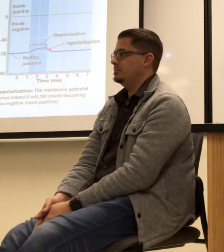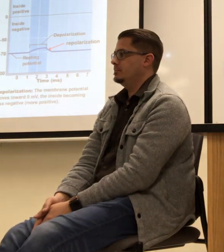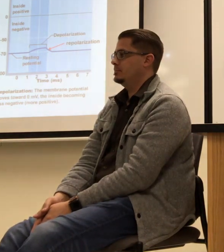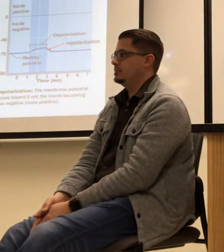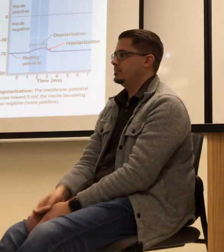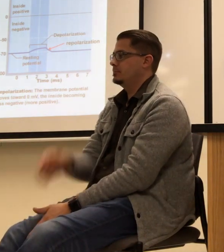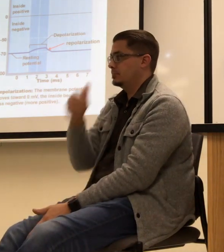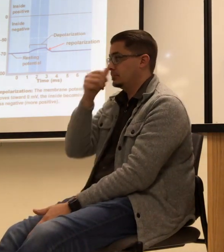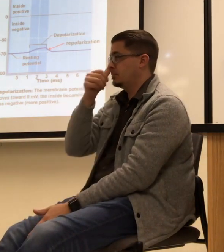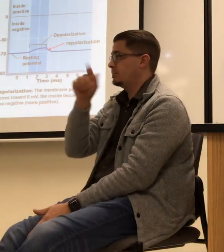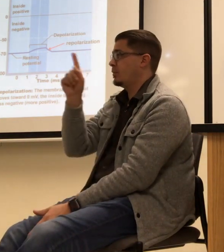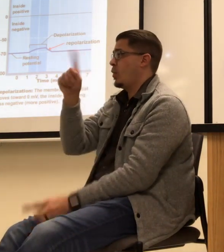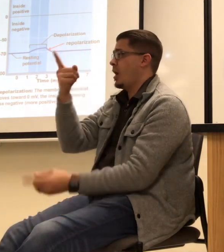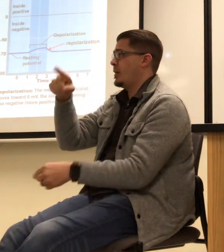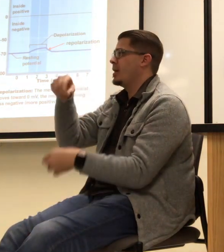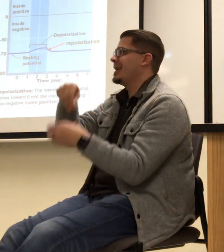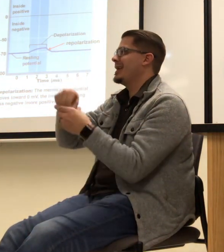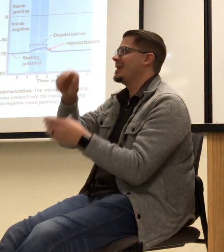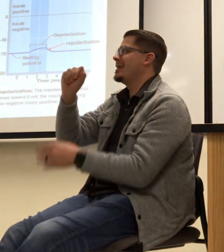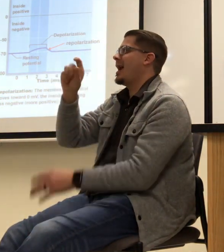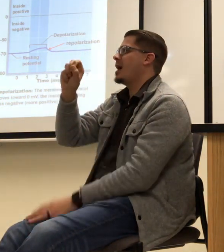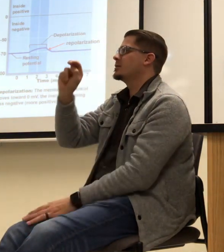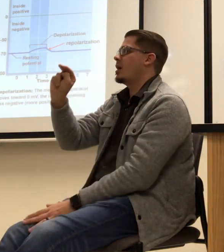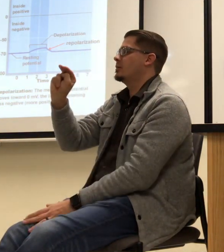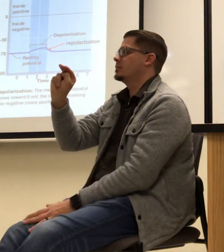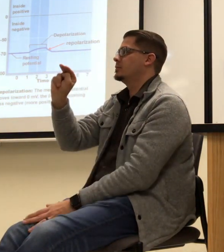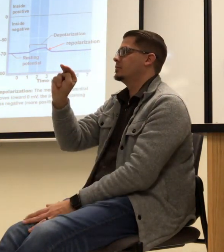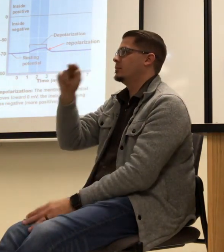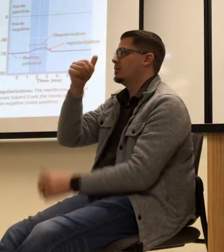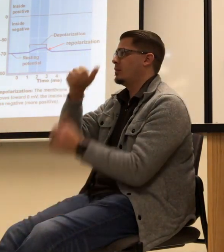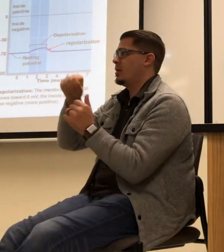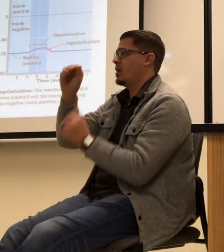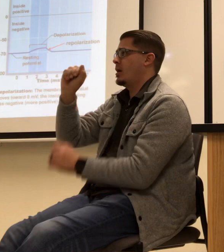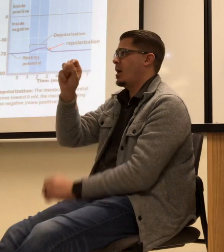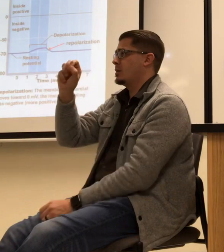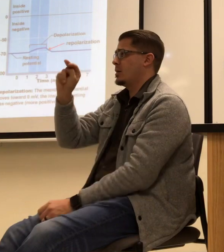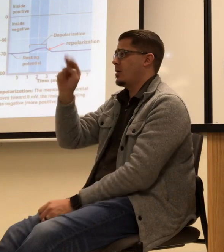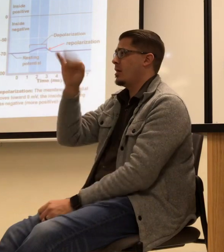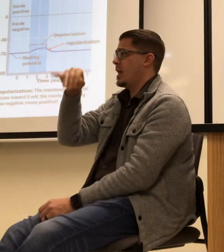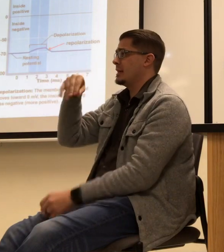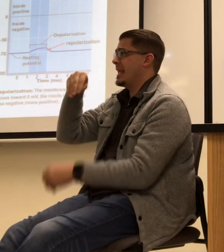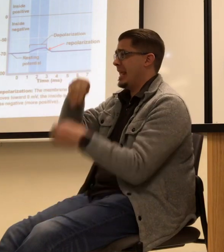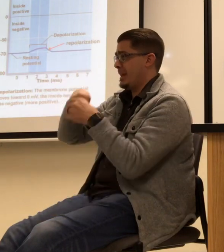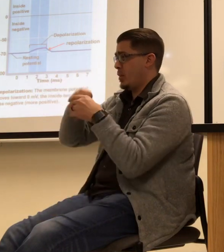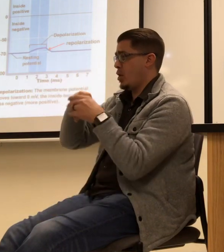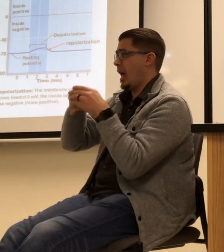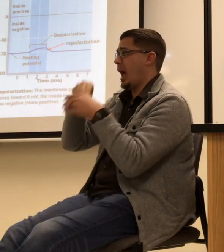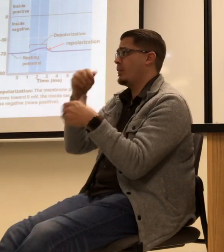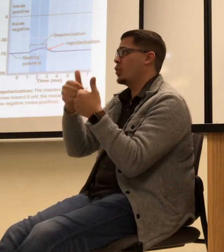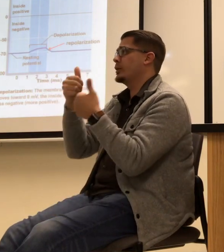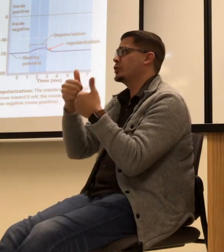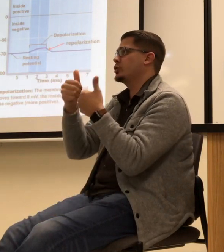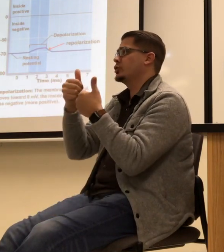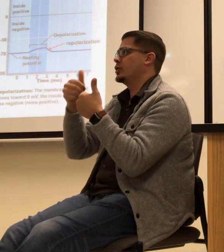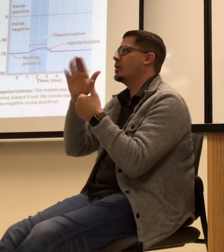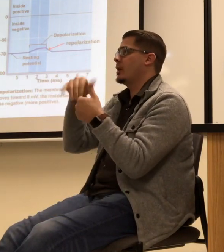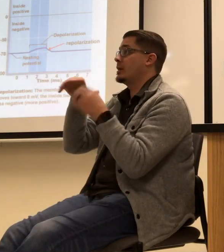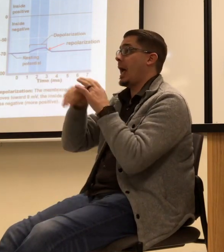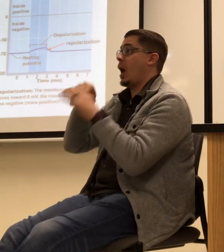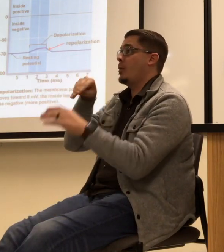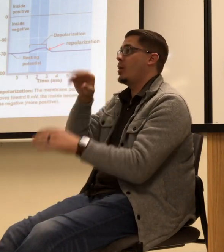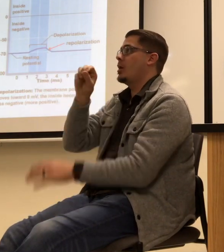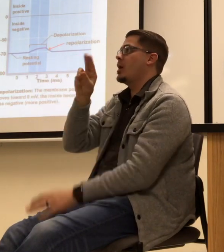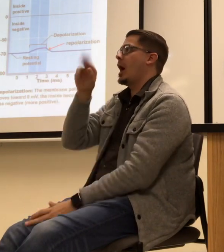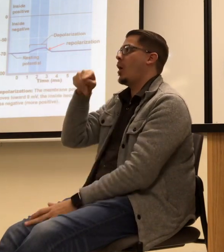in the axon. Because remember, the axon, is that the area of input or output? The axon. That's the area of